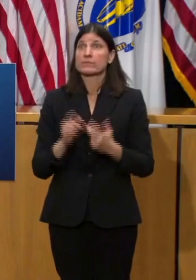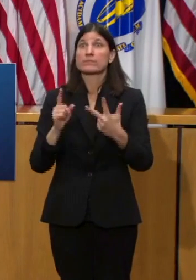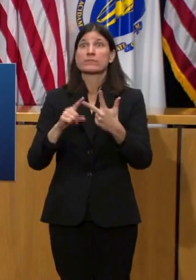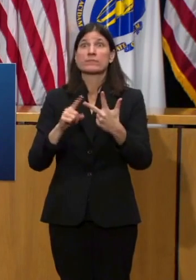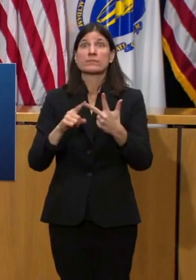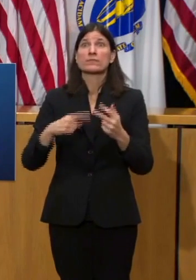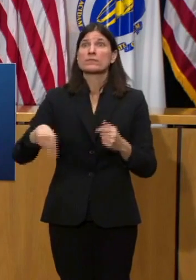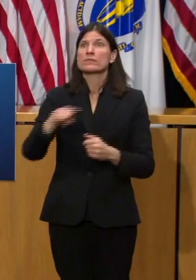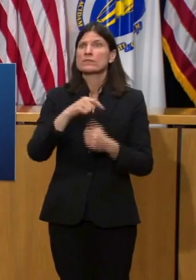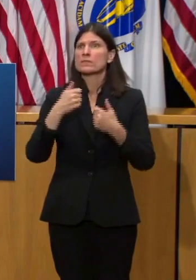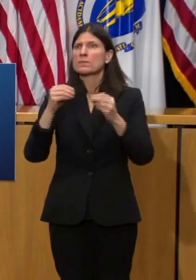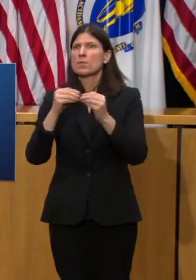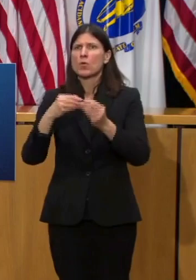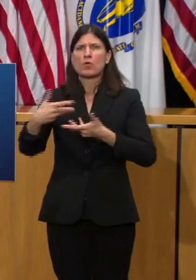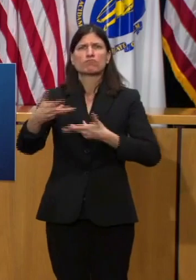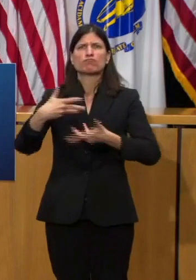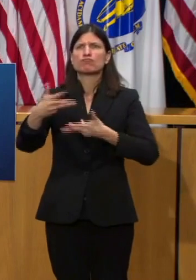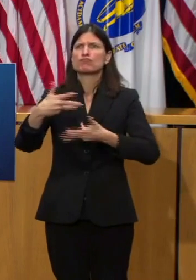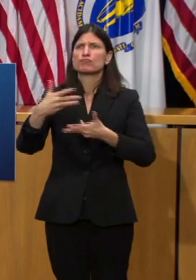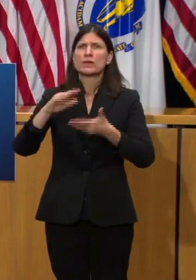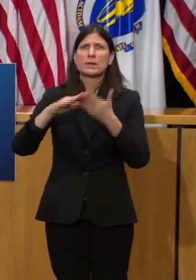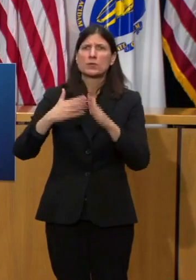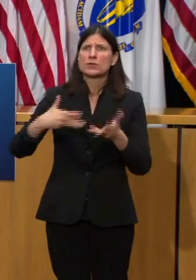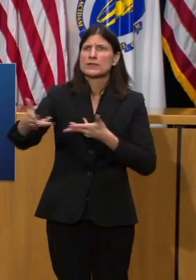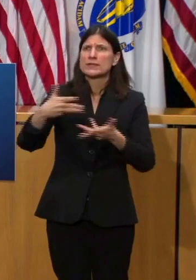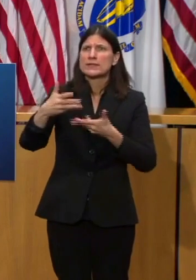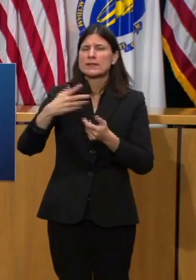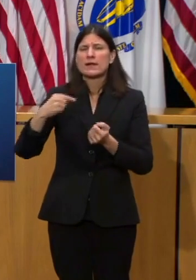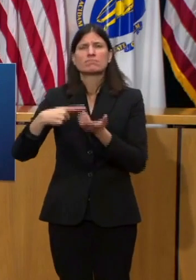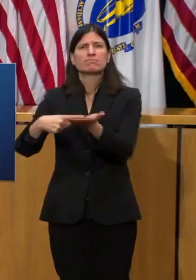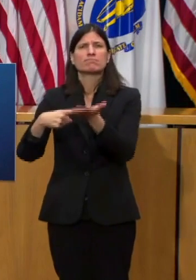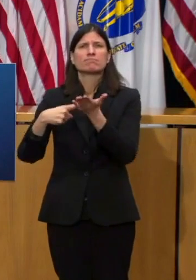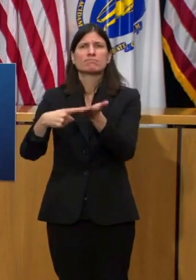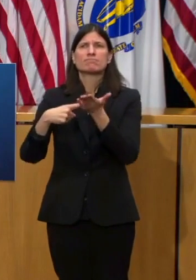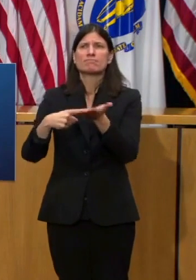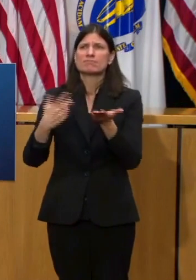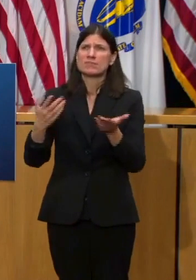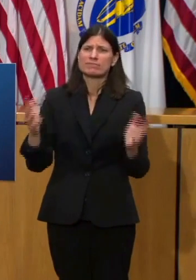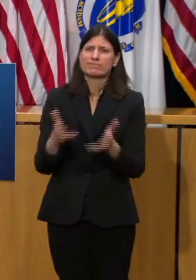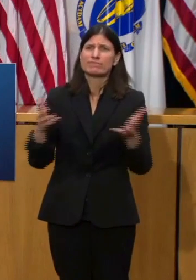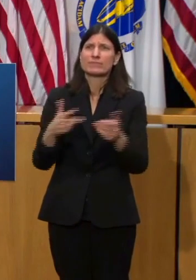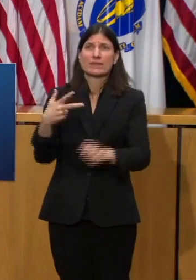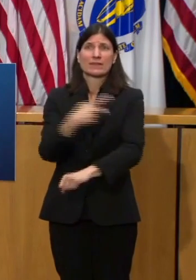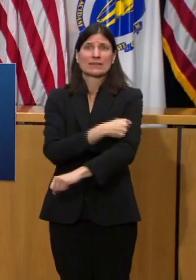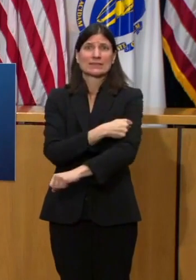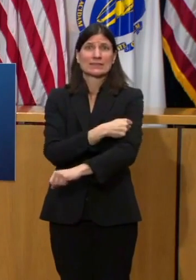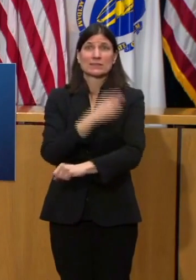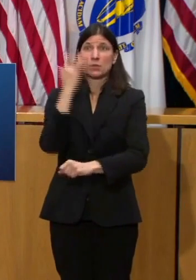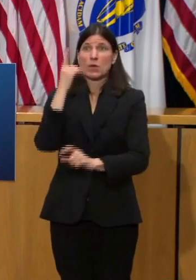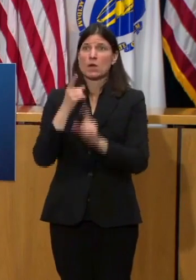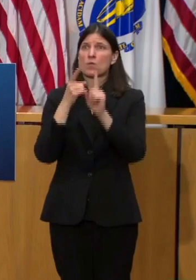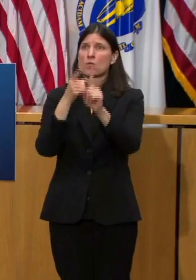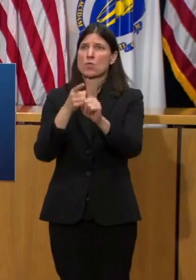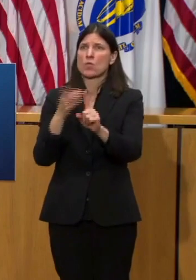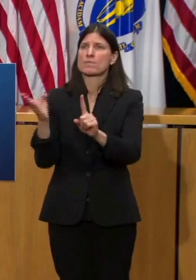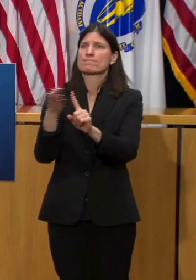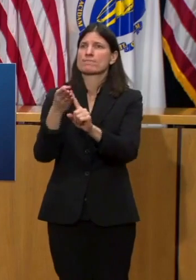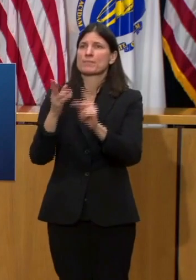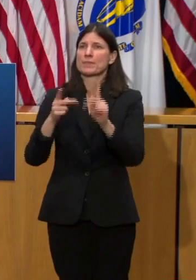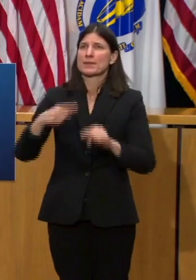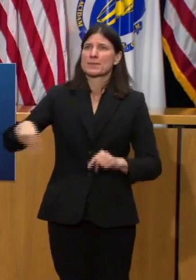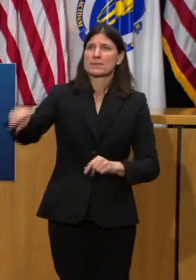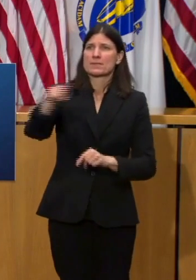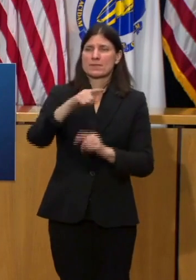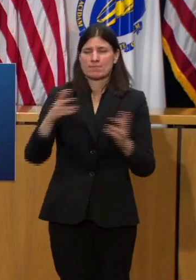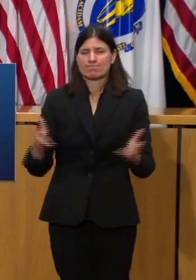with obviously the overall goal of increasing vaccine acceptance. This grant initiative is one important piece of